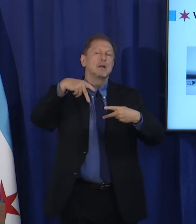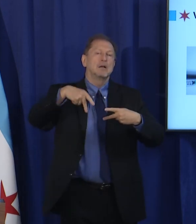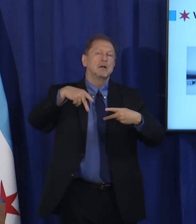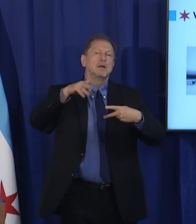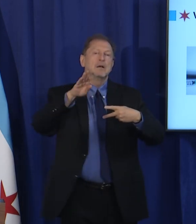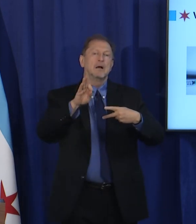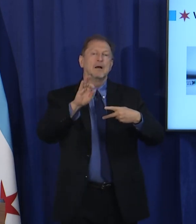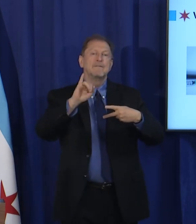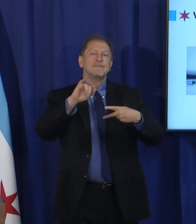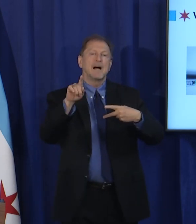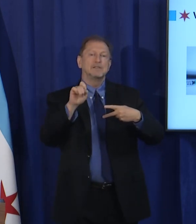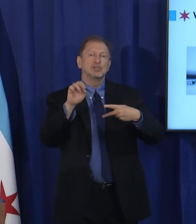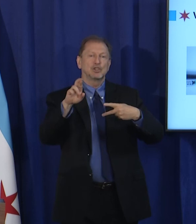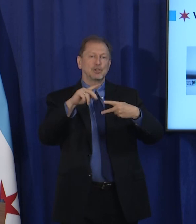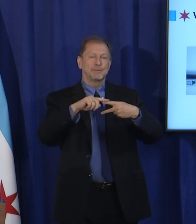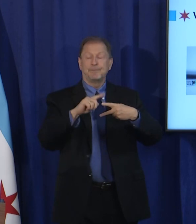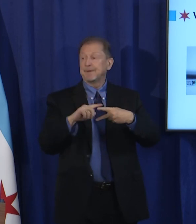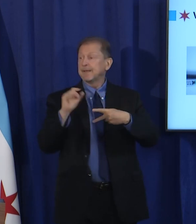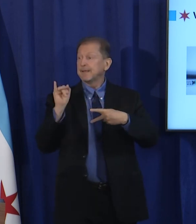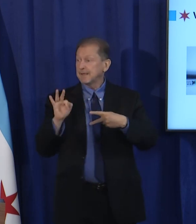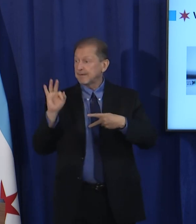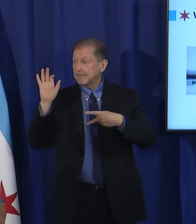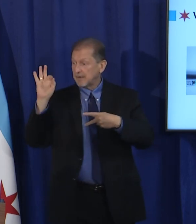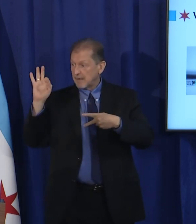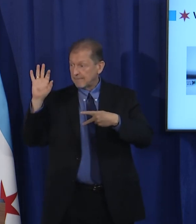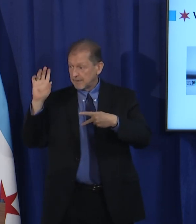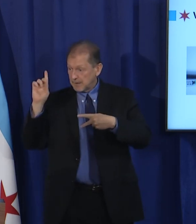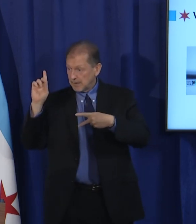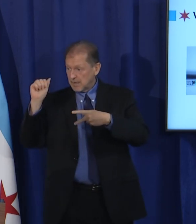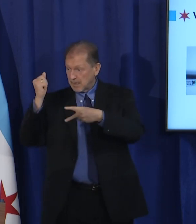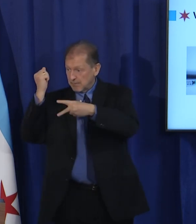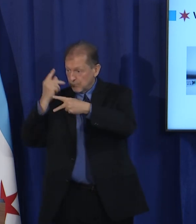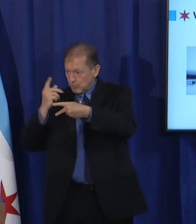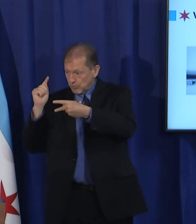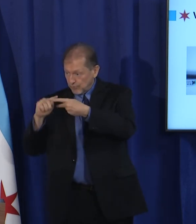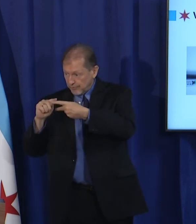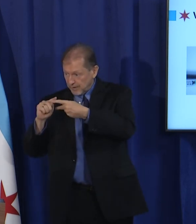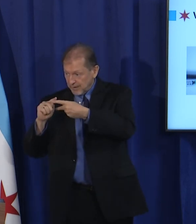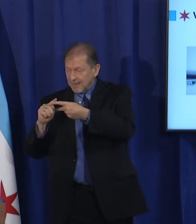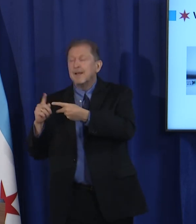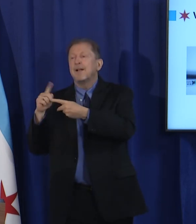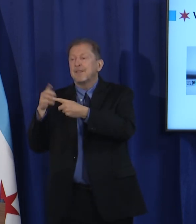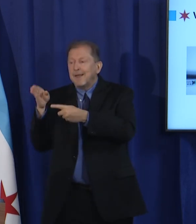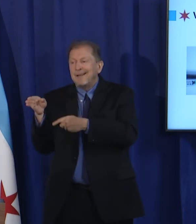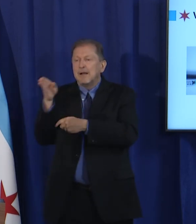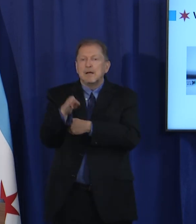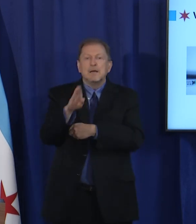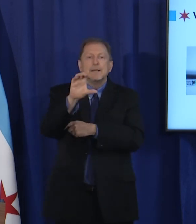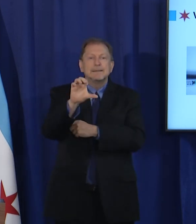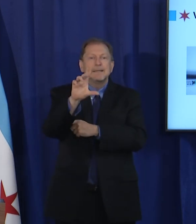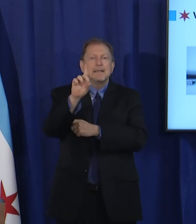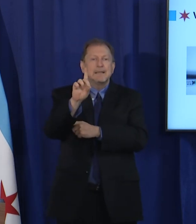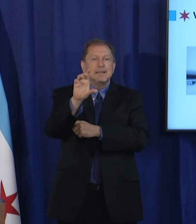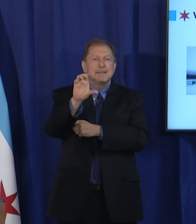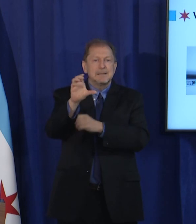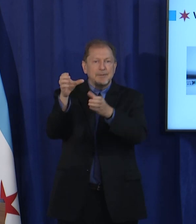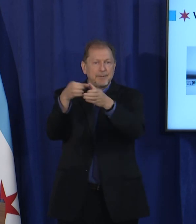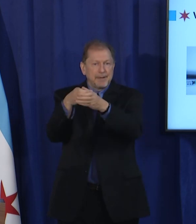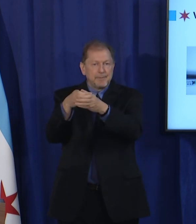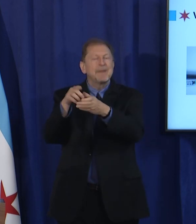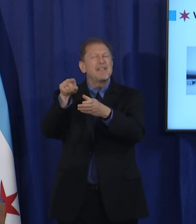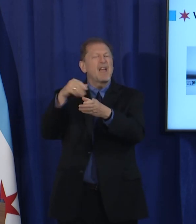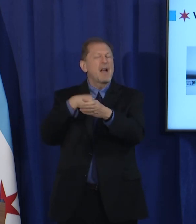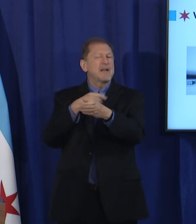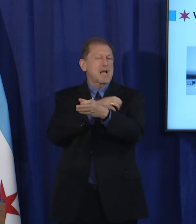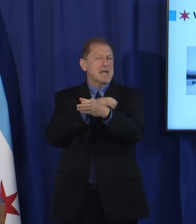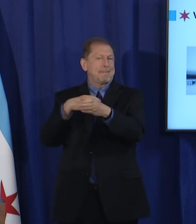use authorization from the FDA, the CDC then meets in very short order, and there's a committee called the